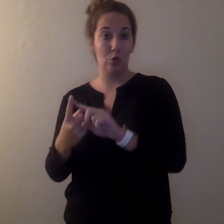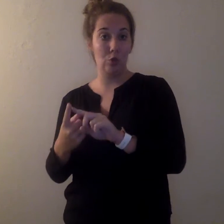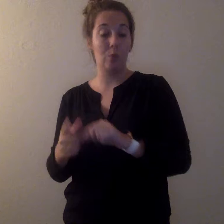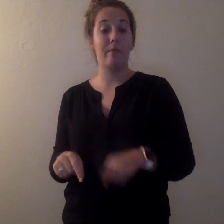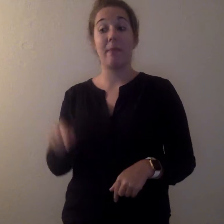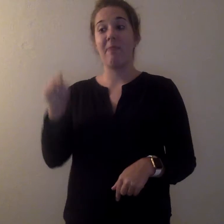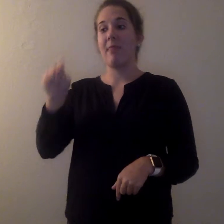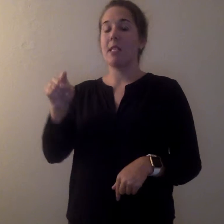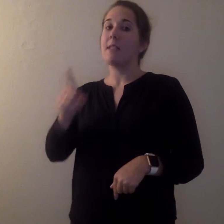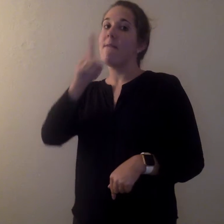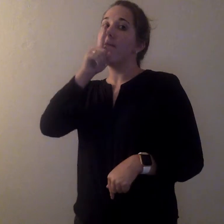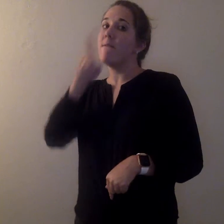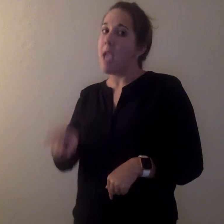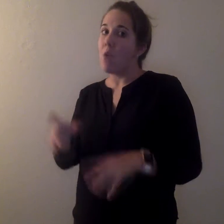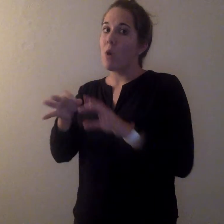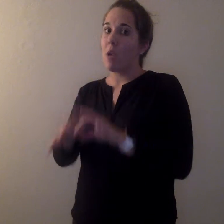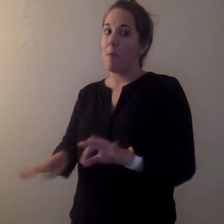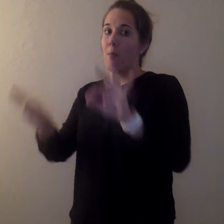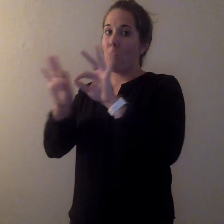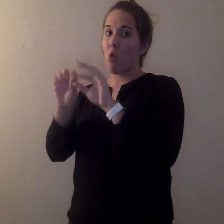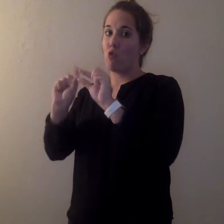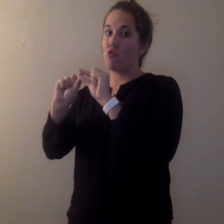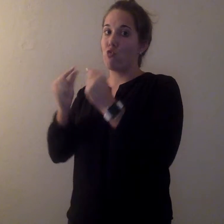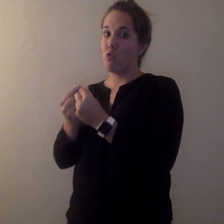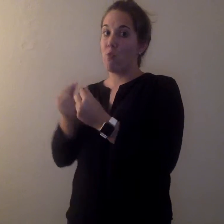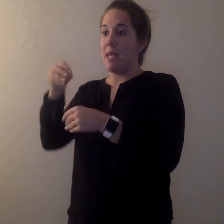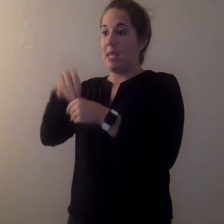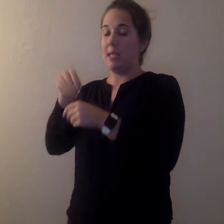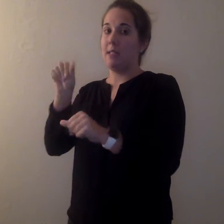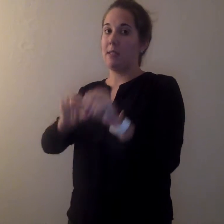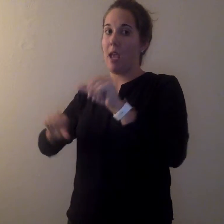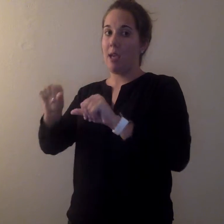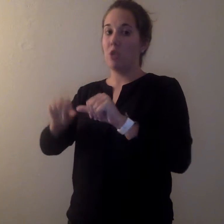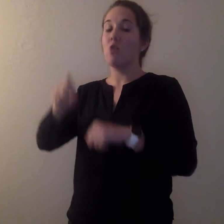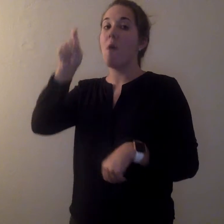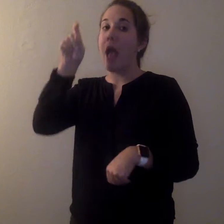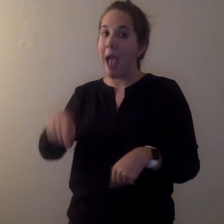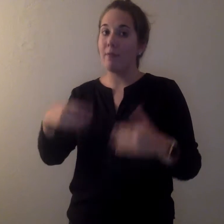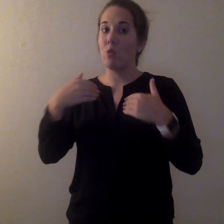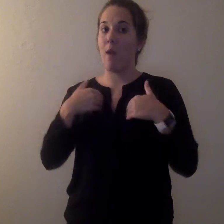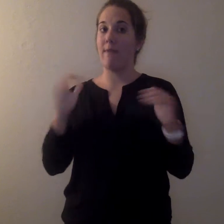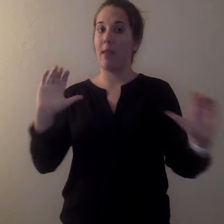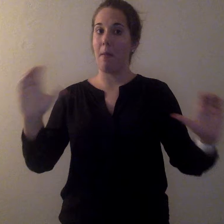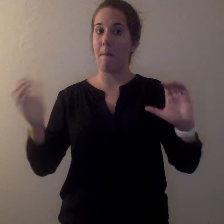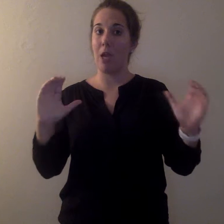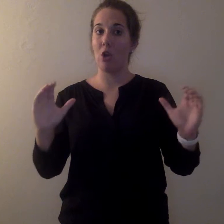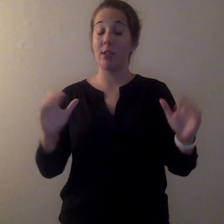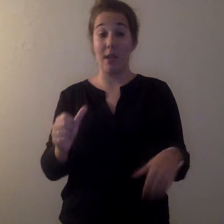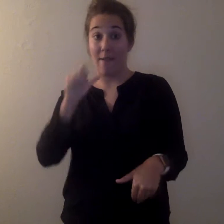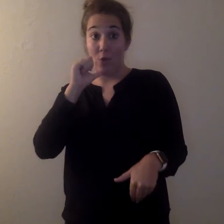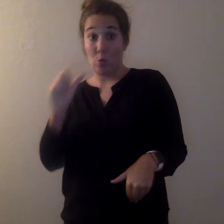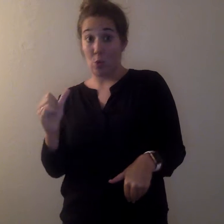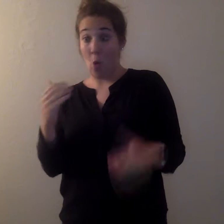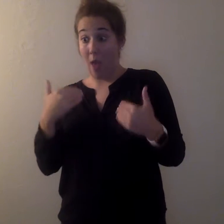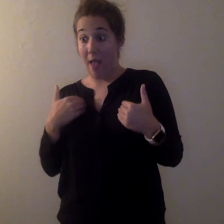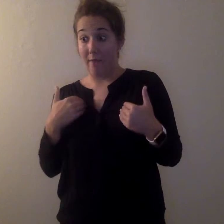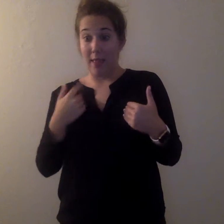in science because you need to have that comparison. If you don't have it, and let's say you only have this group, and let's say